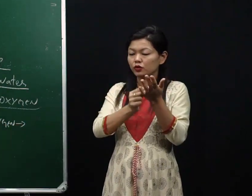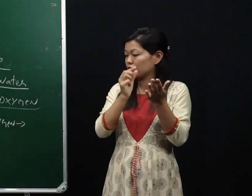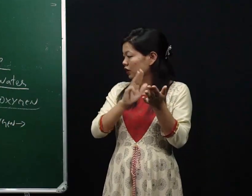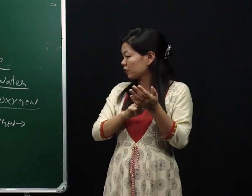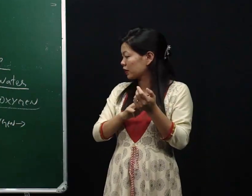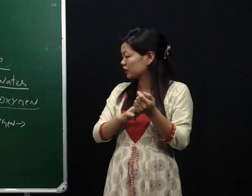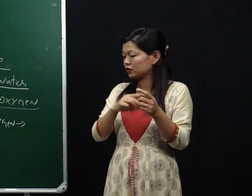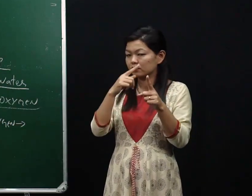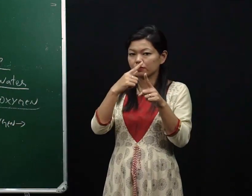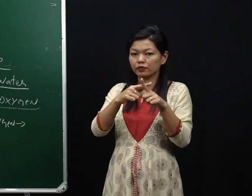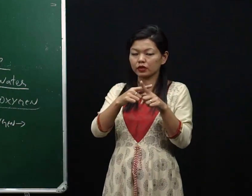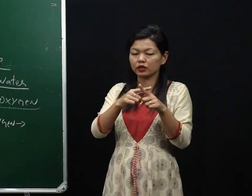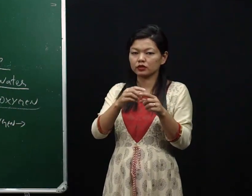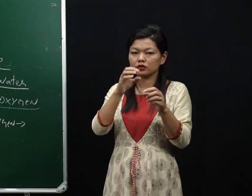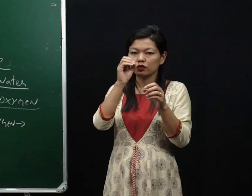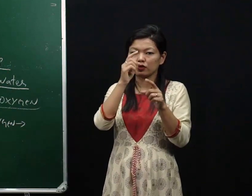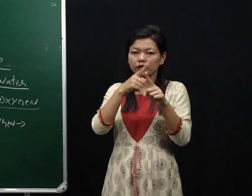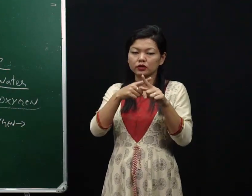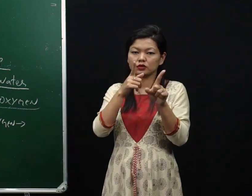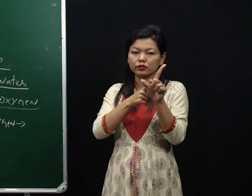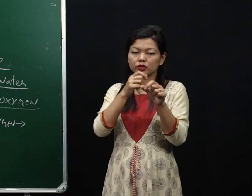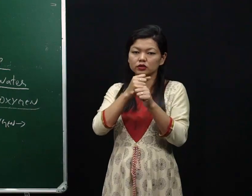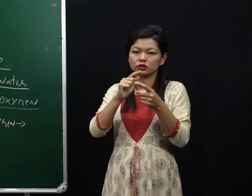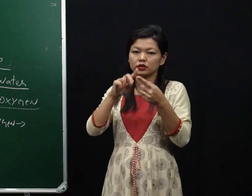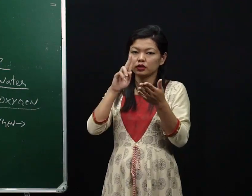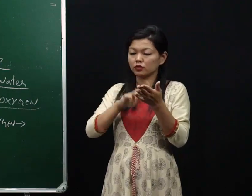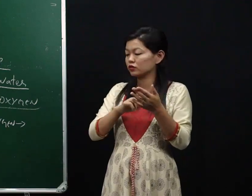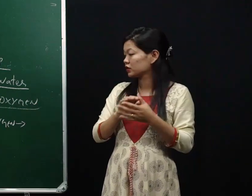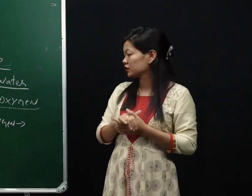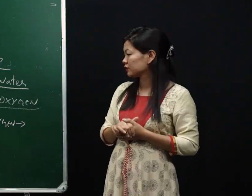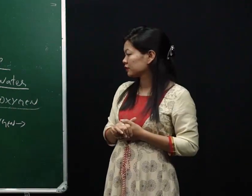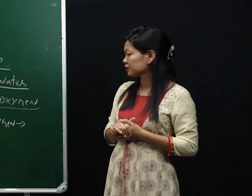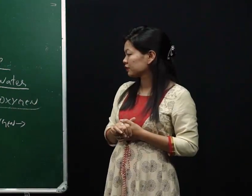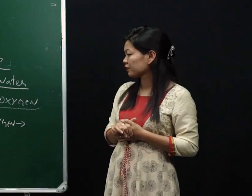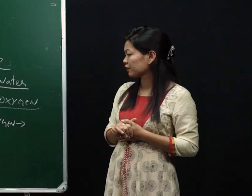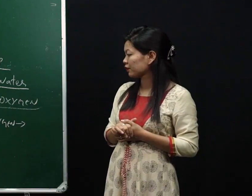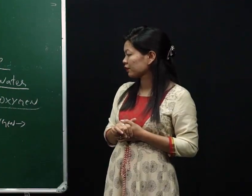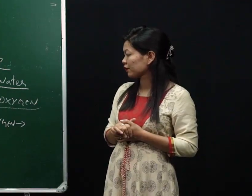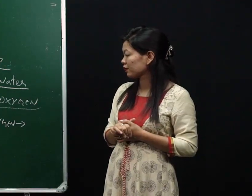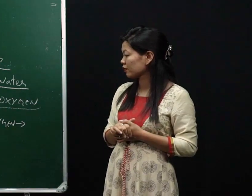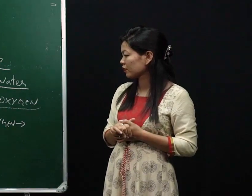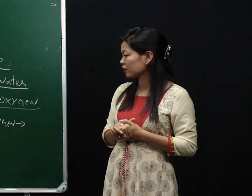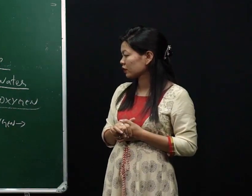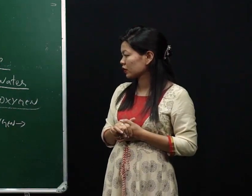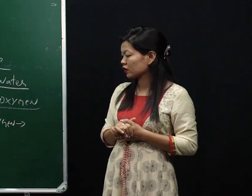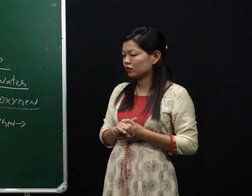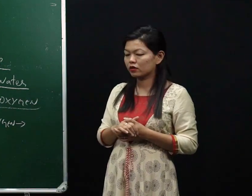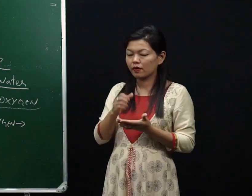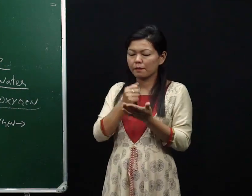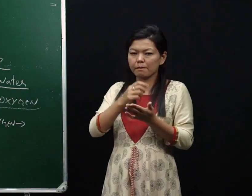Clear? Oxygen. Now, from here, you have to remember that this is metal.